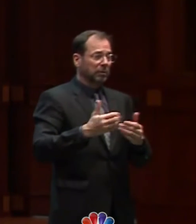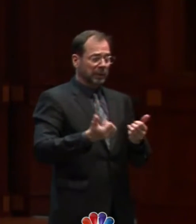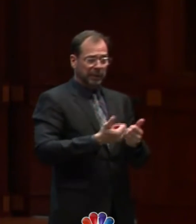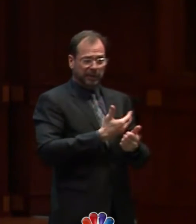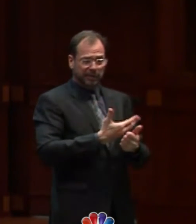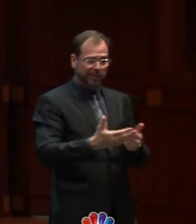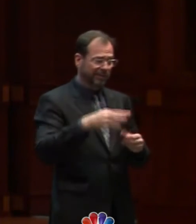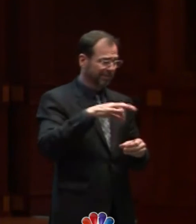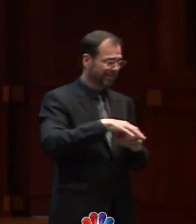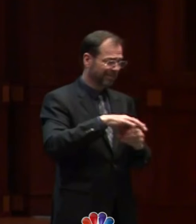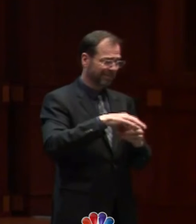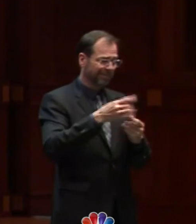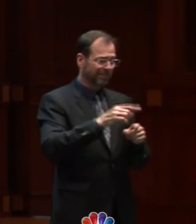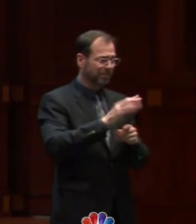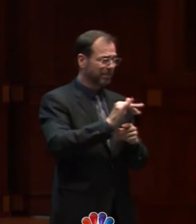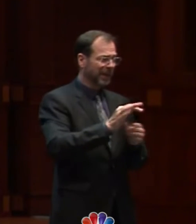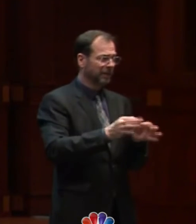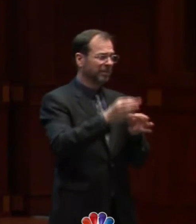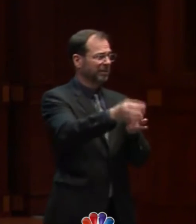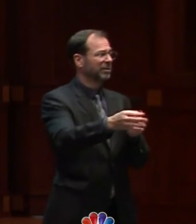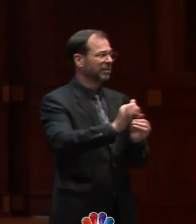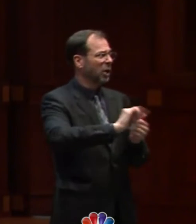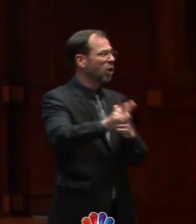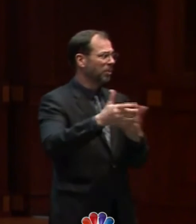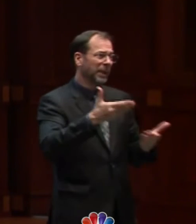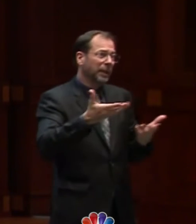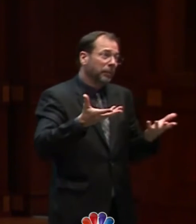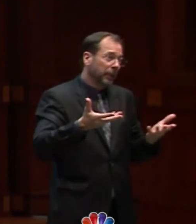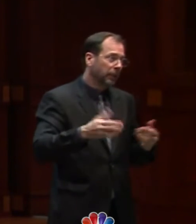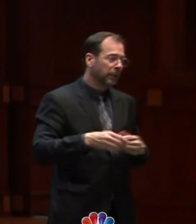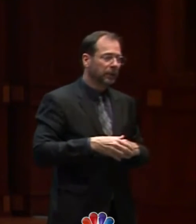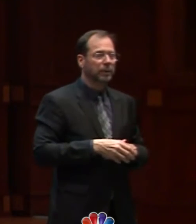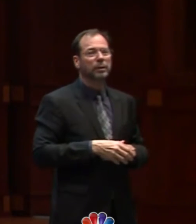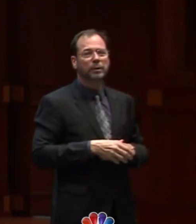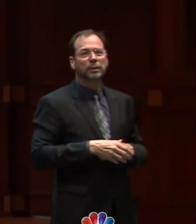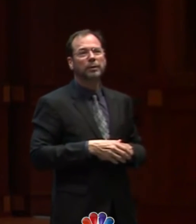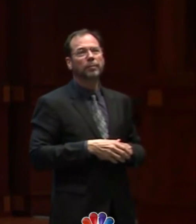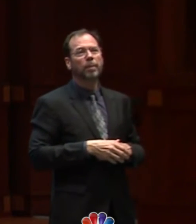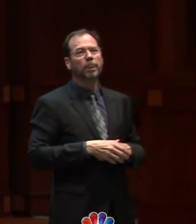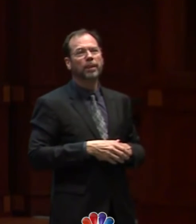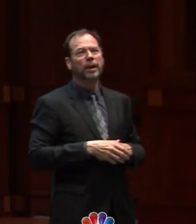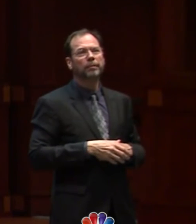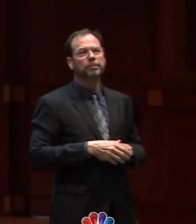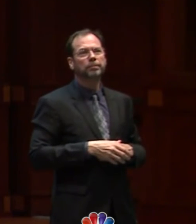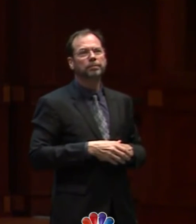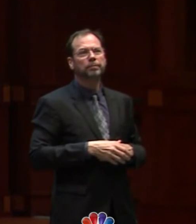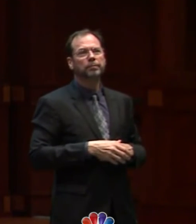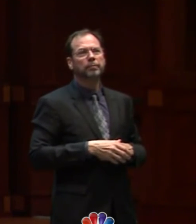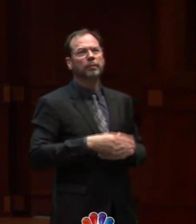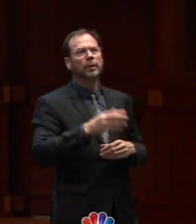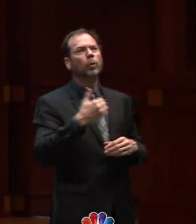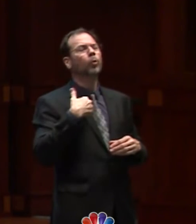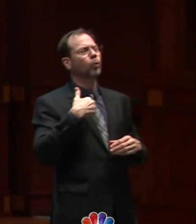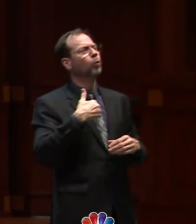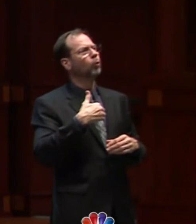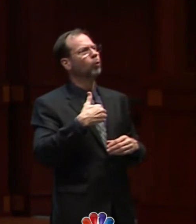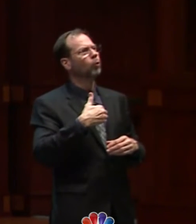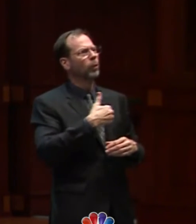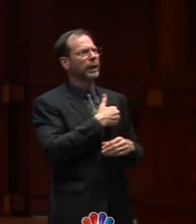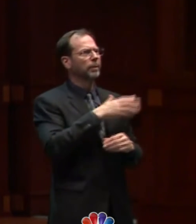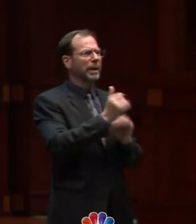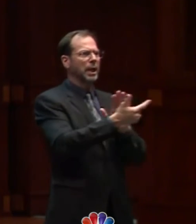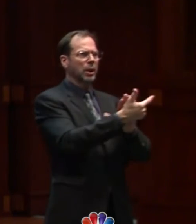take place in May were set for a later date. And so we have, not just by tradition, but by